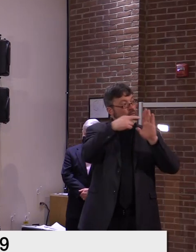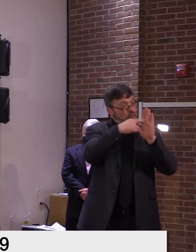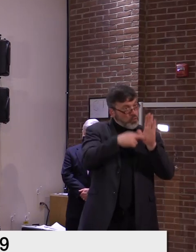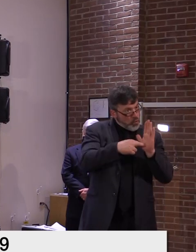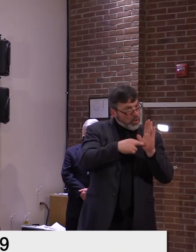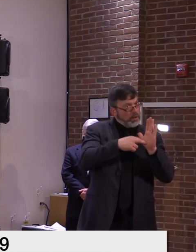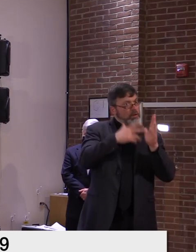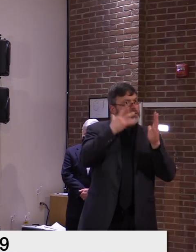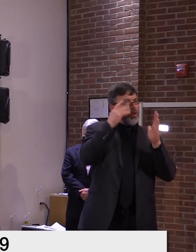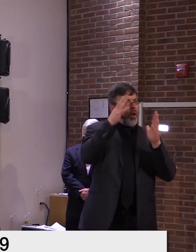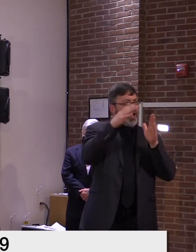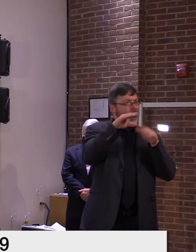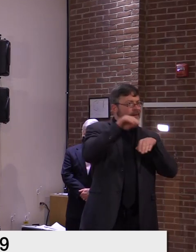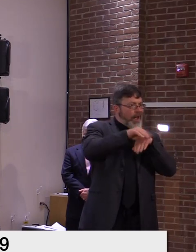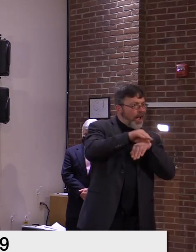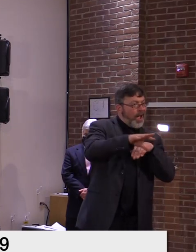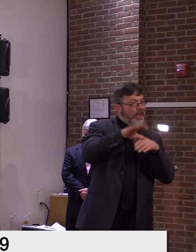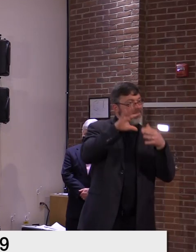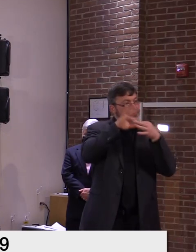Well,